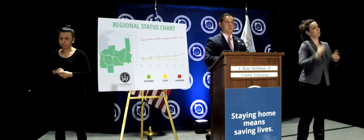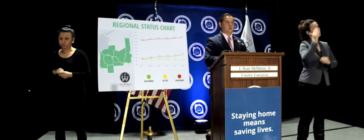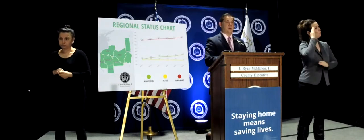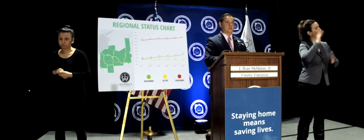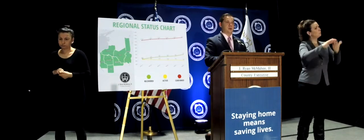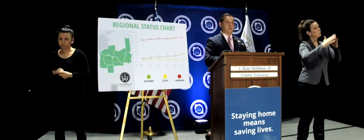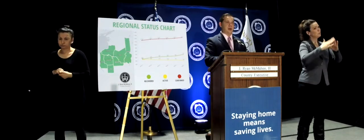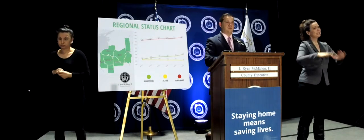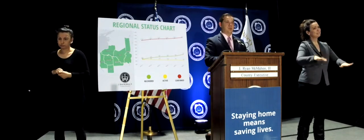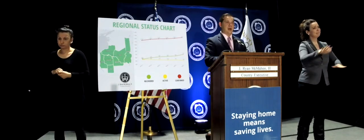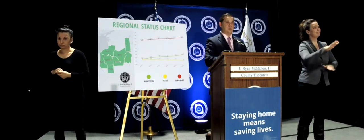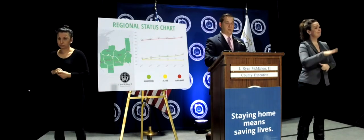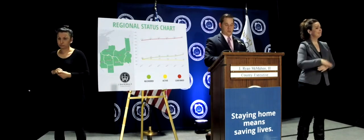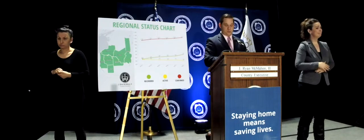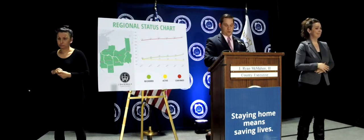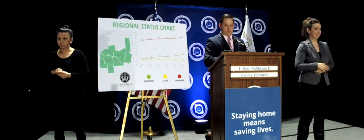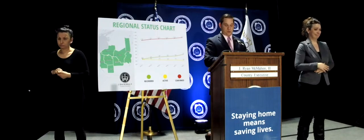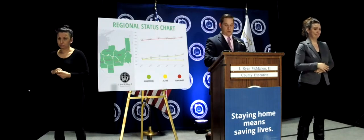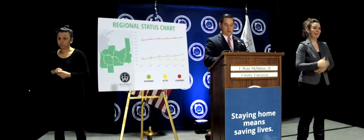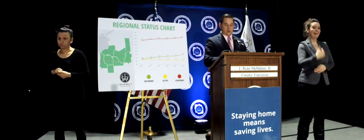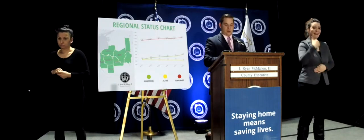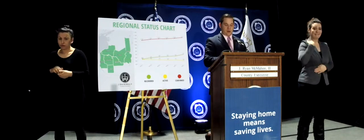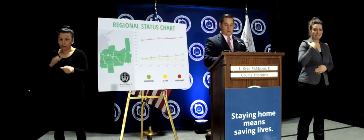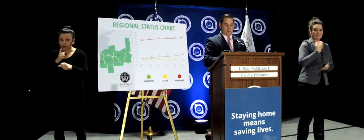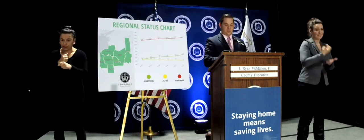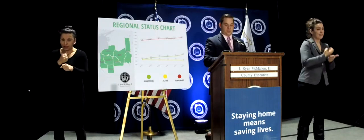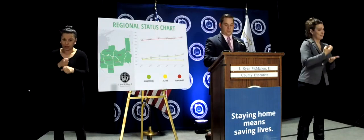economic development website. We have job openings posted,